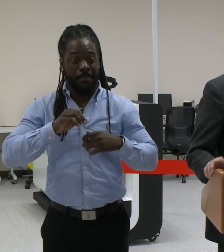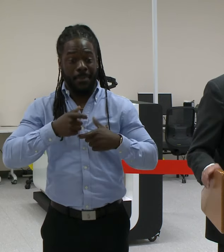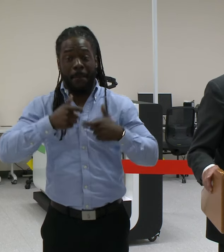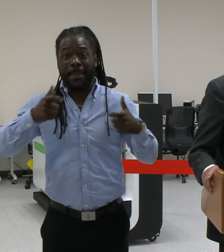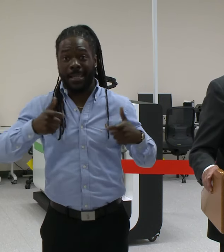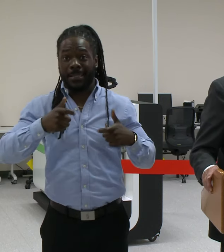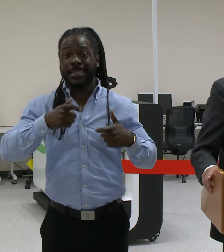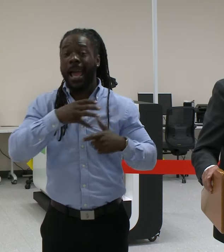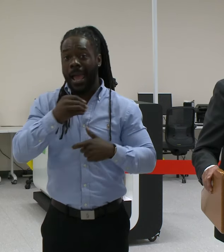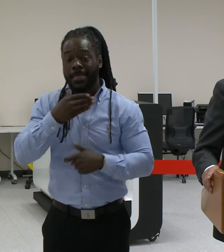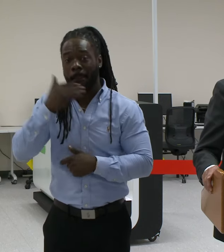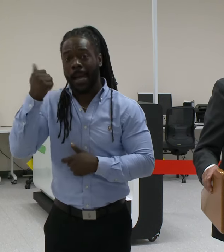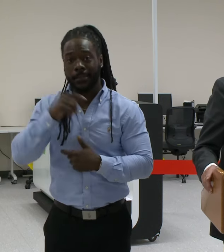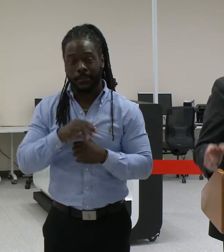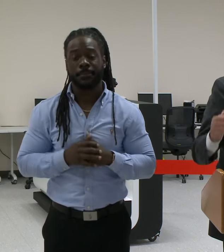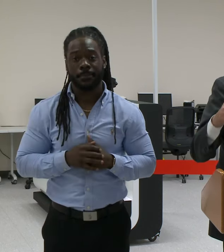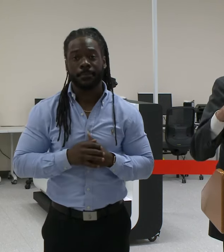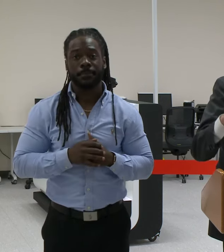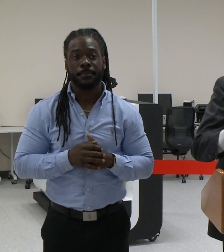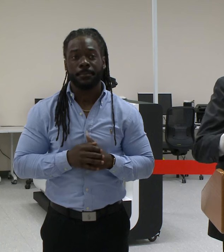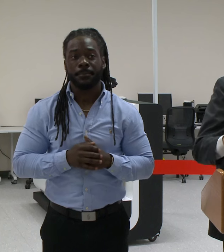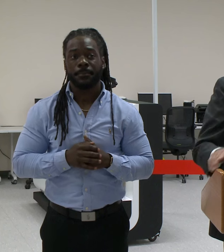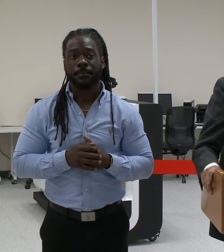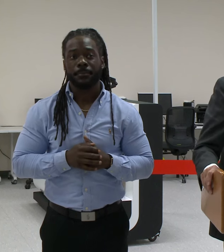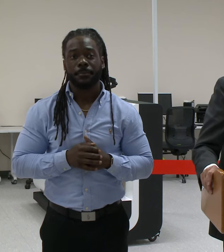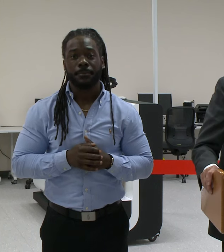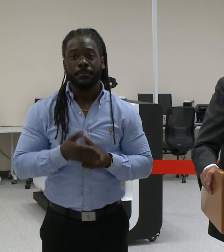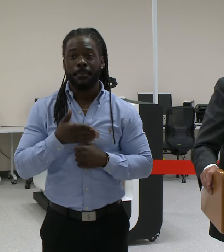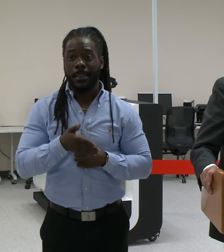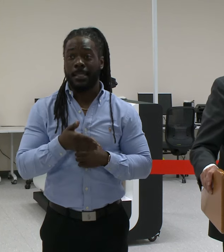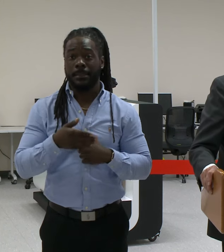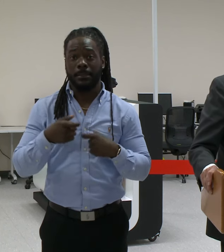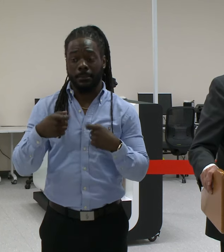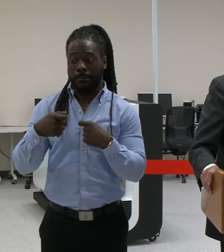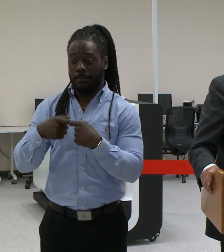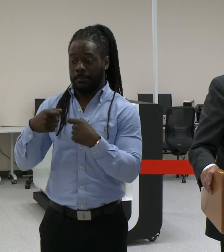also one of the best. And this digitalization